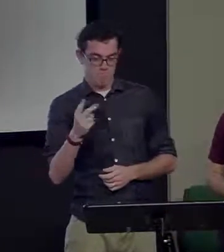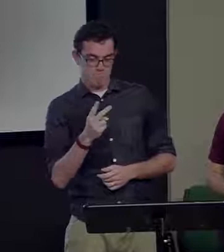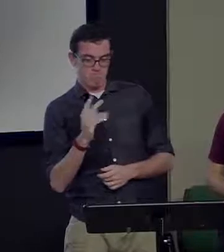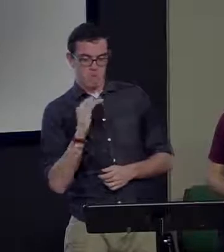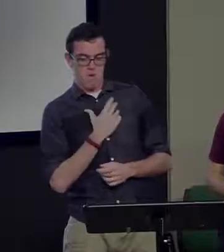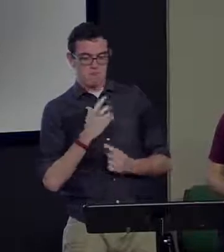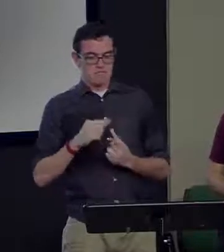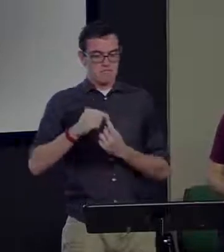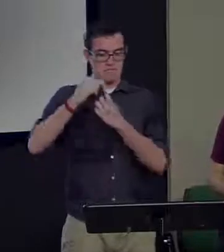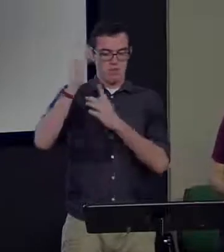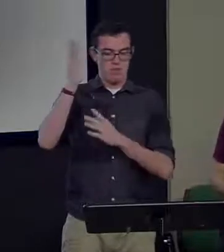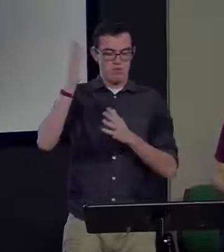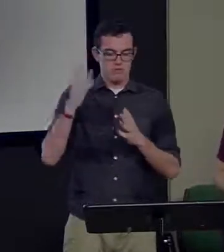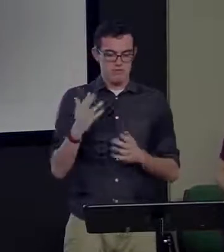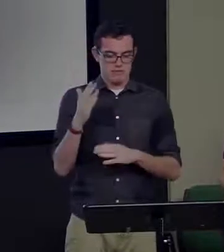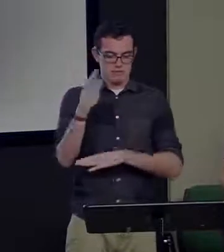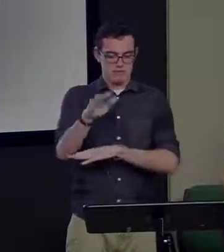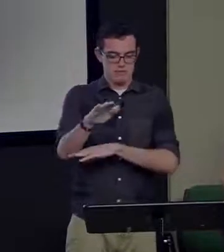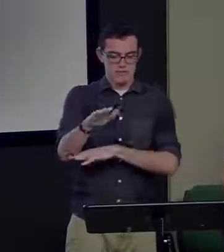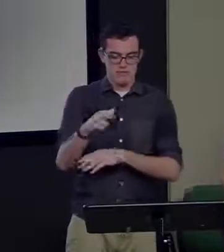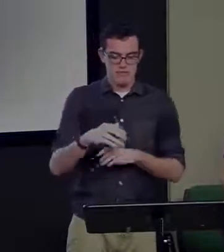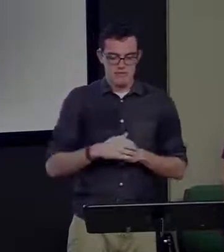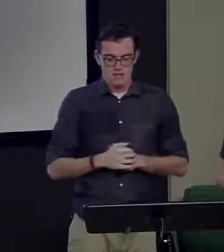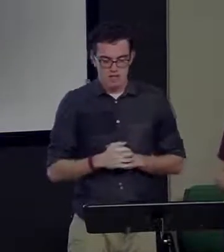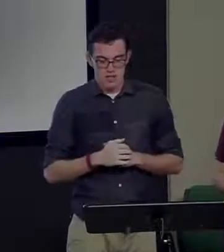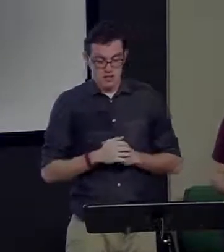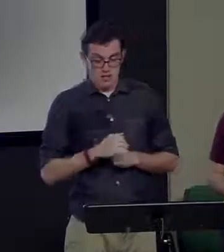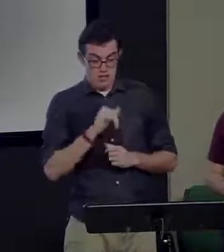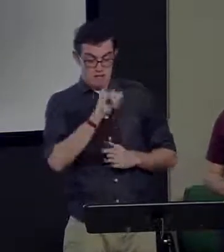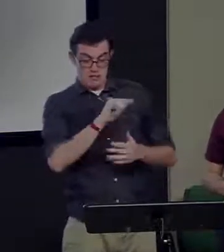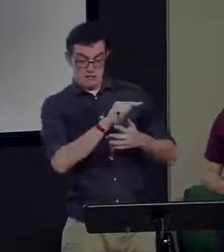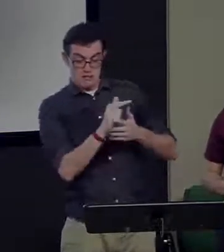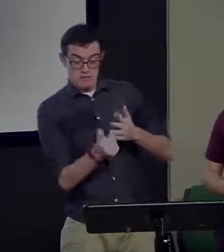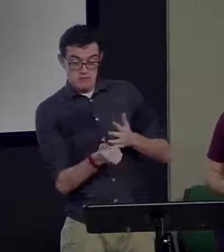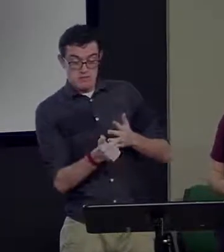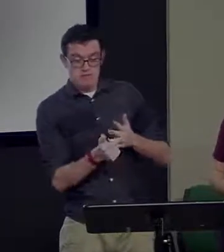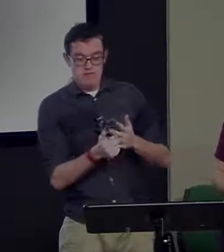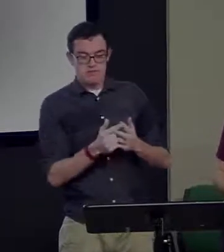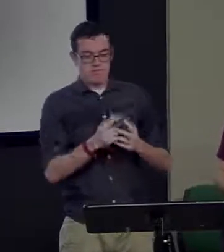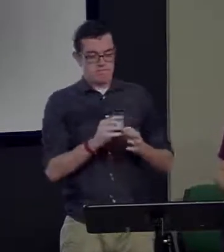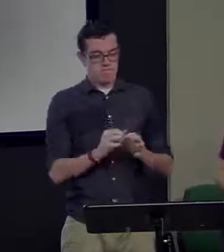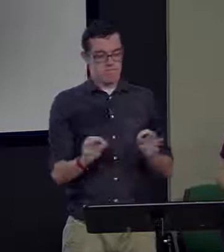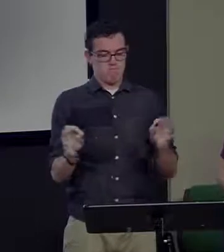Golinkoff. Those are our distinguished lecturers for this afternoon.